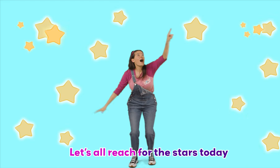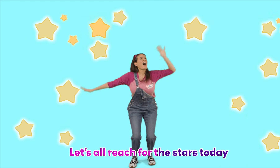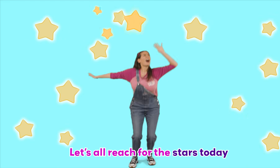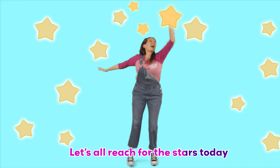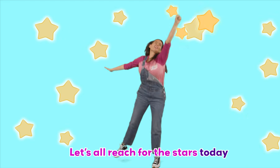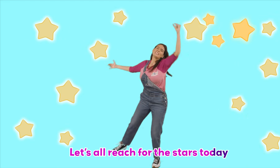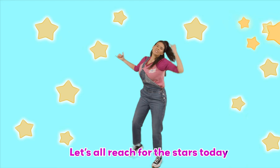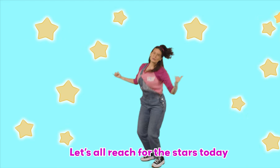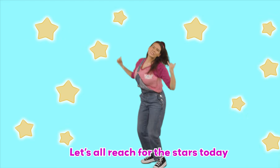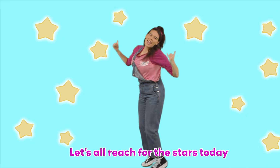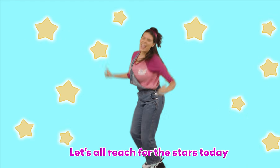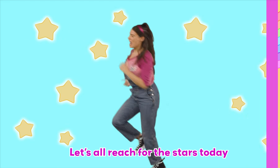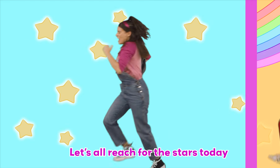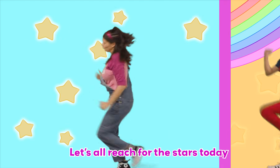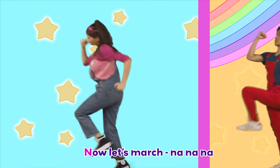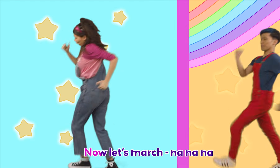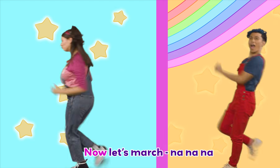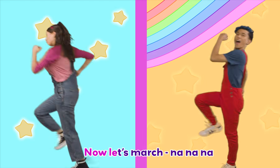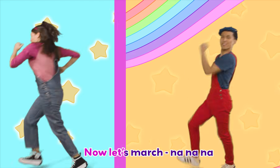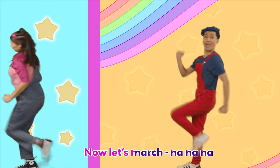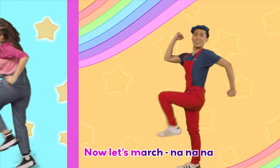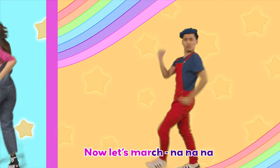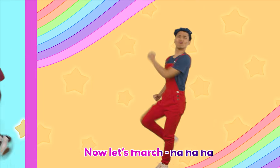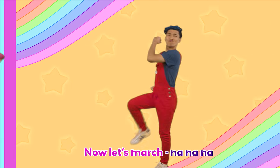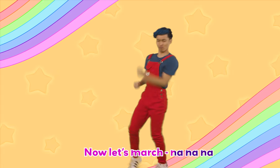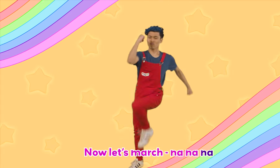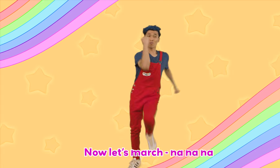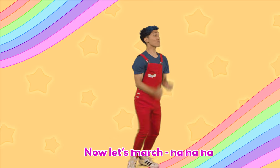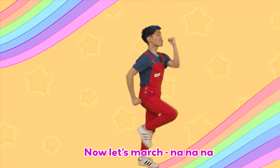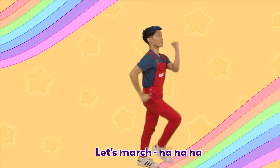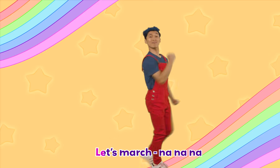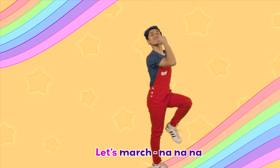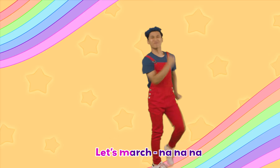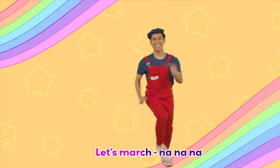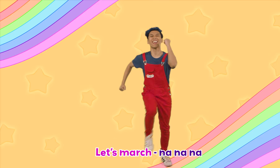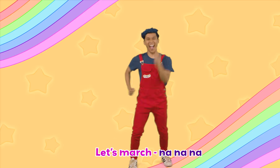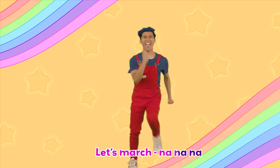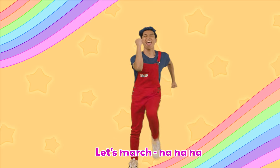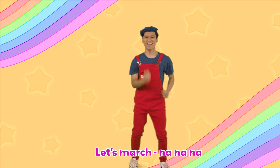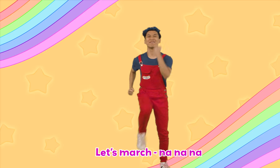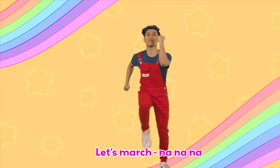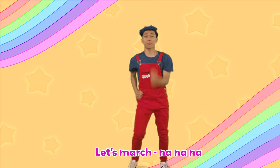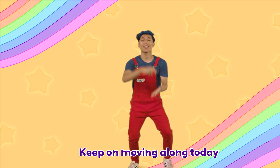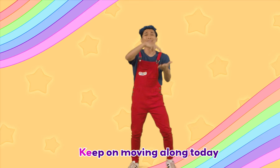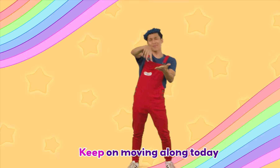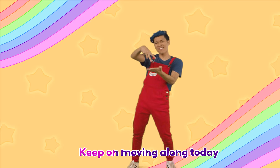for the stars today. Now let's march, na na na. Let's march, na na na. Keep on